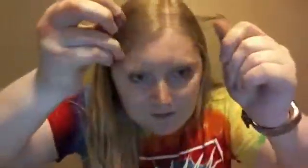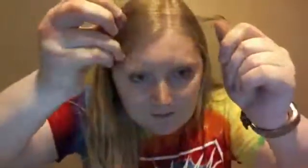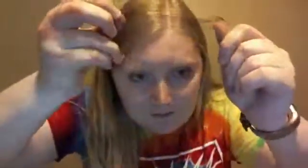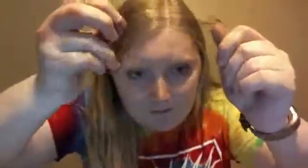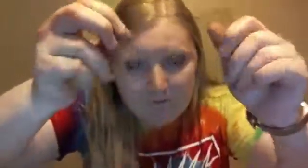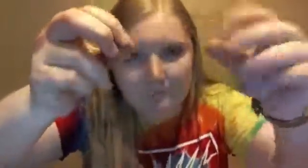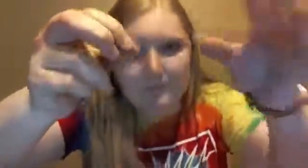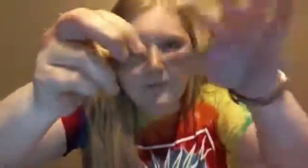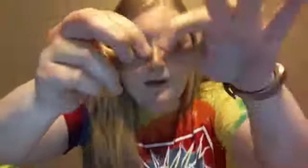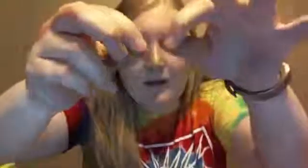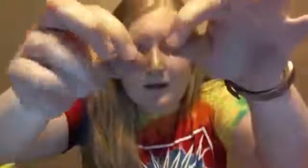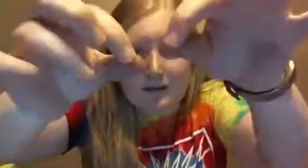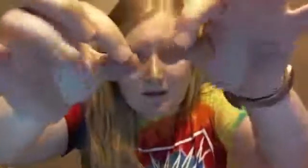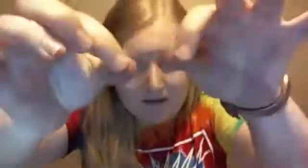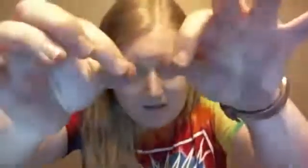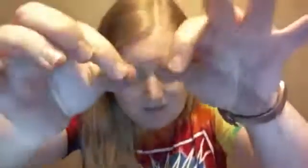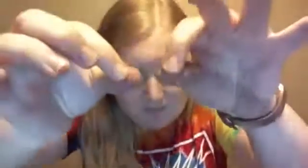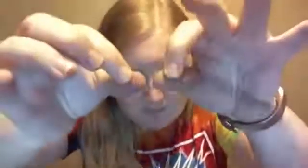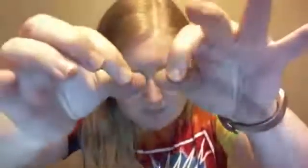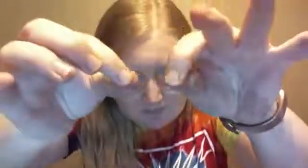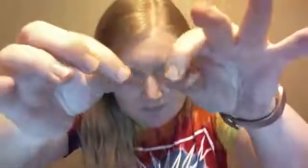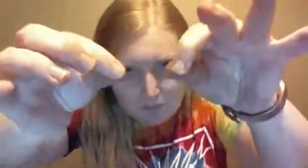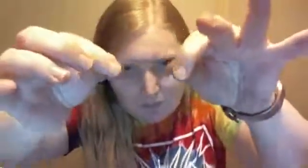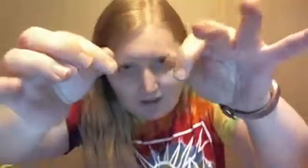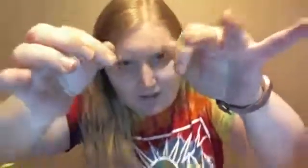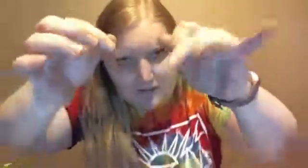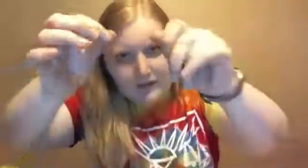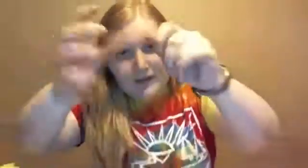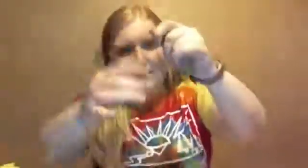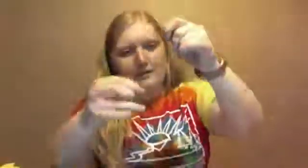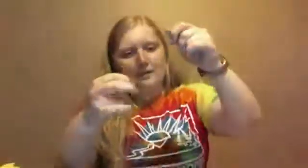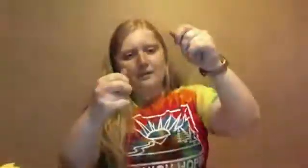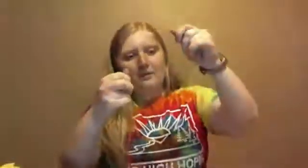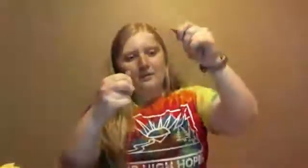it. It's kind of got these little squares in it.